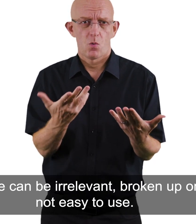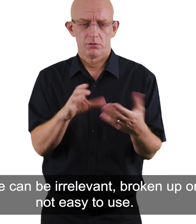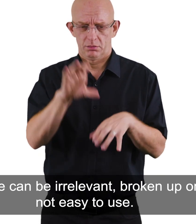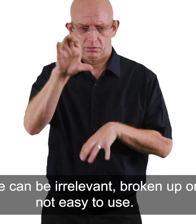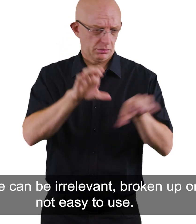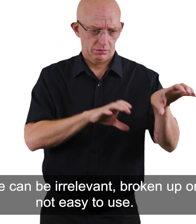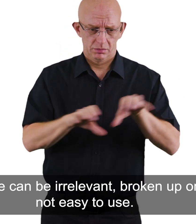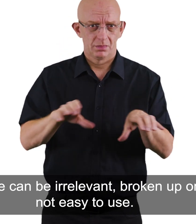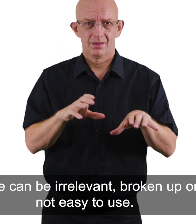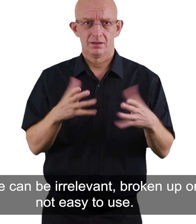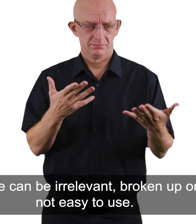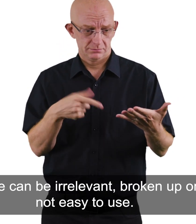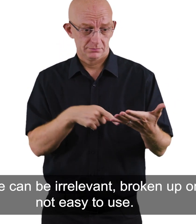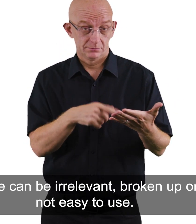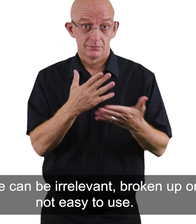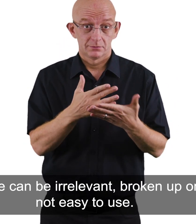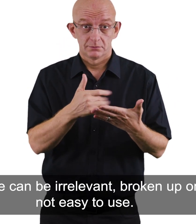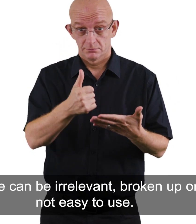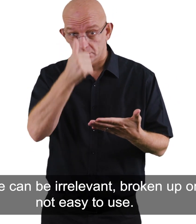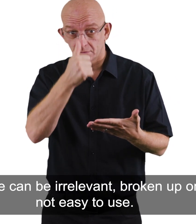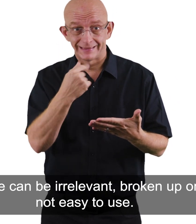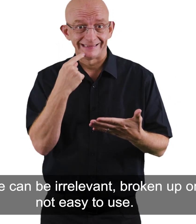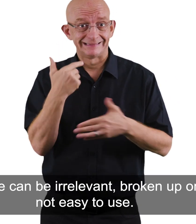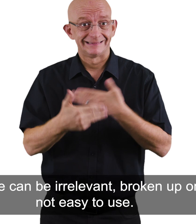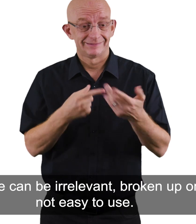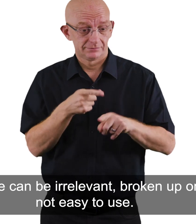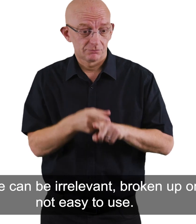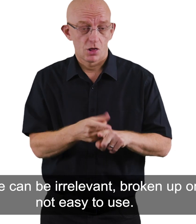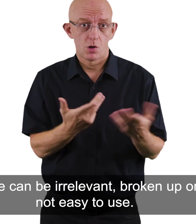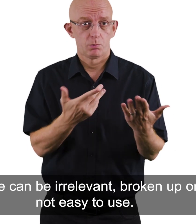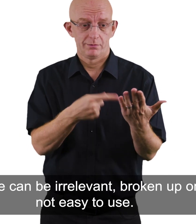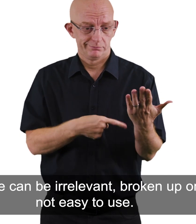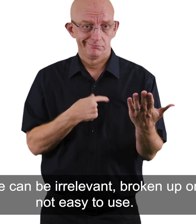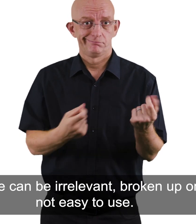up, or it is not easy to use.